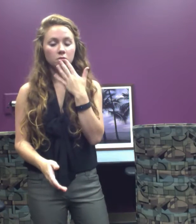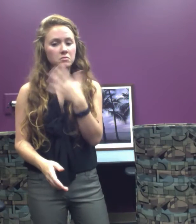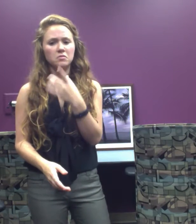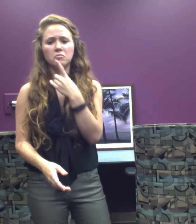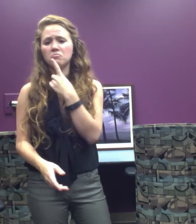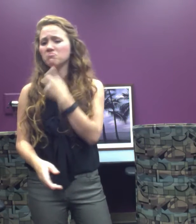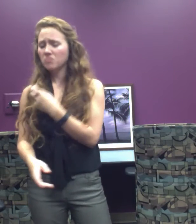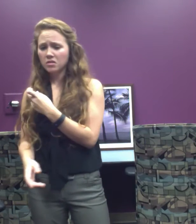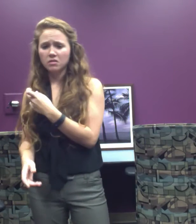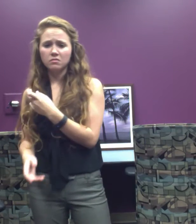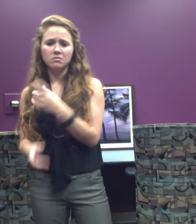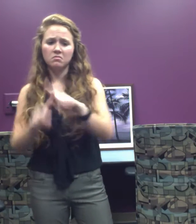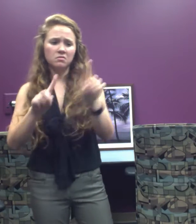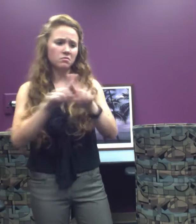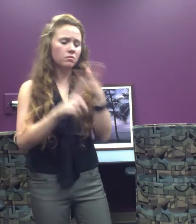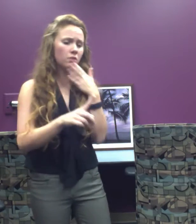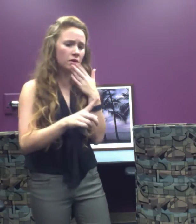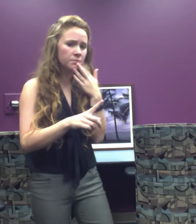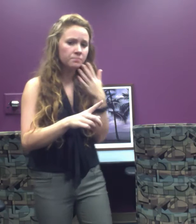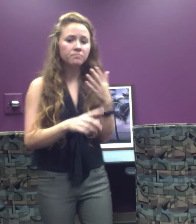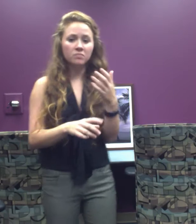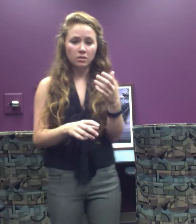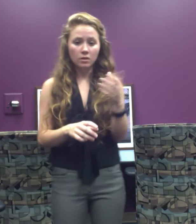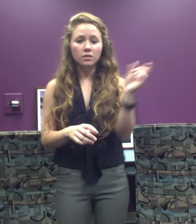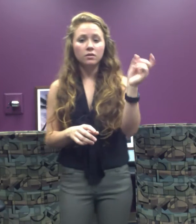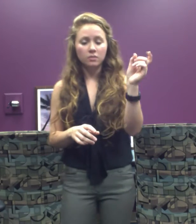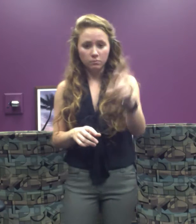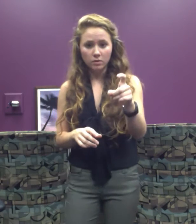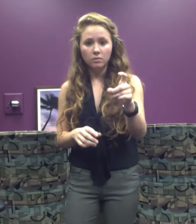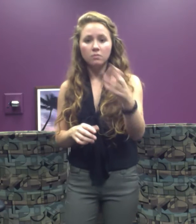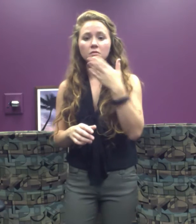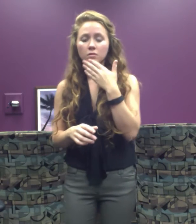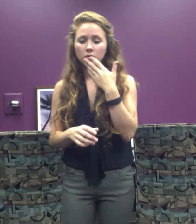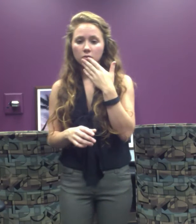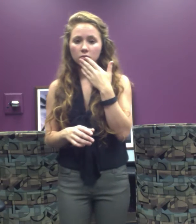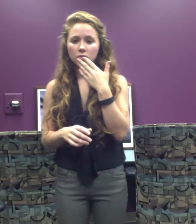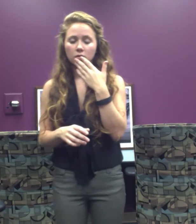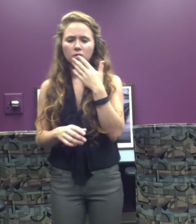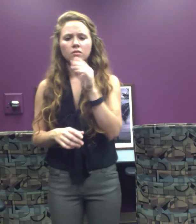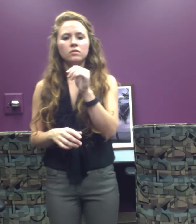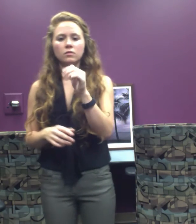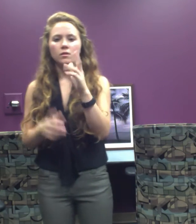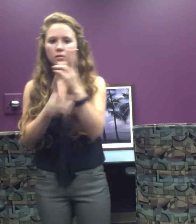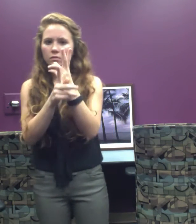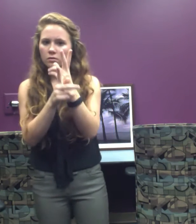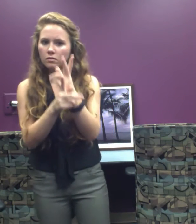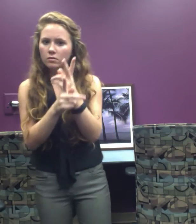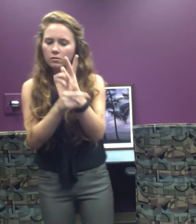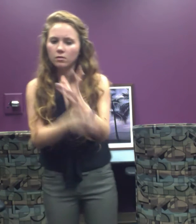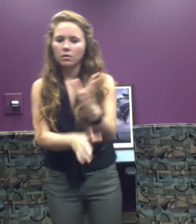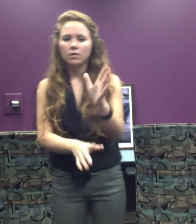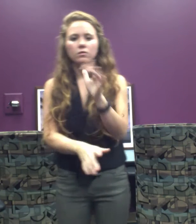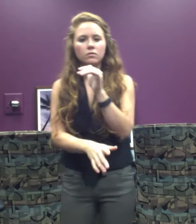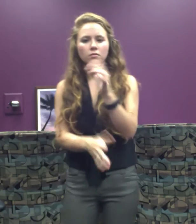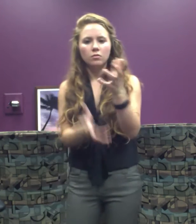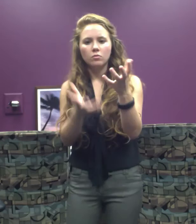up. Yes, I do want them colored, but be very careful. Don't fall into the trap of coloring. I don't want the front red and the top blue